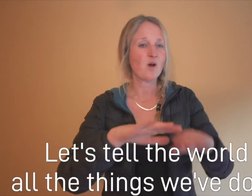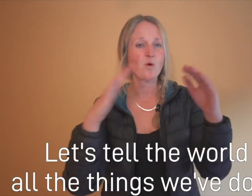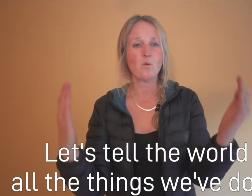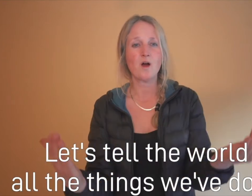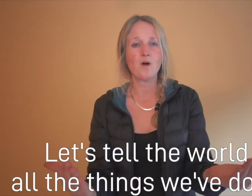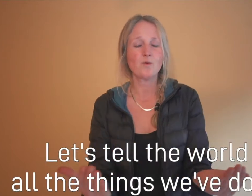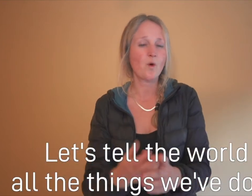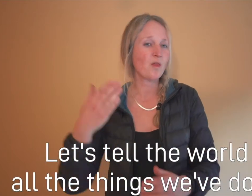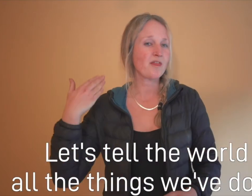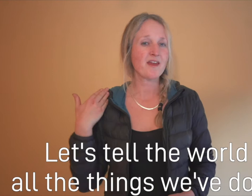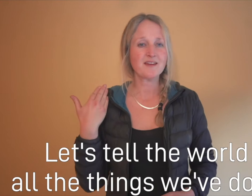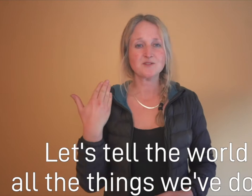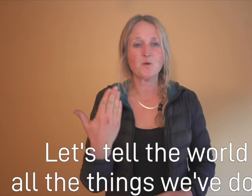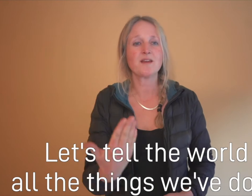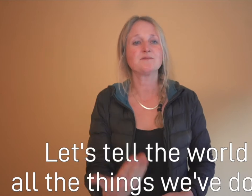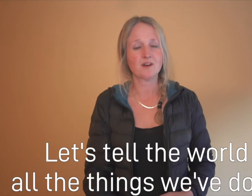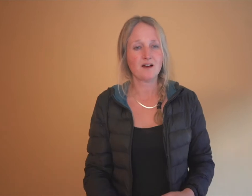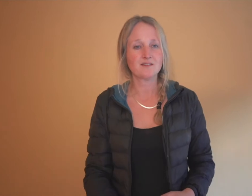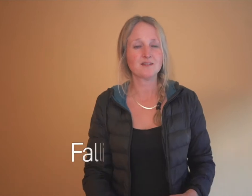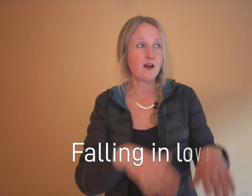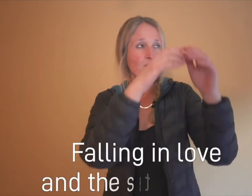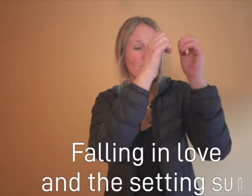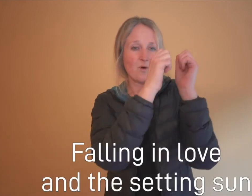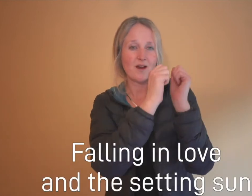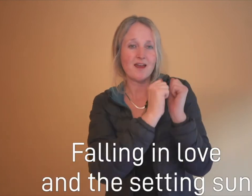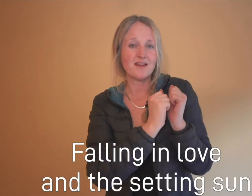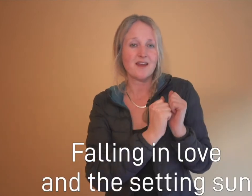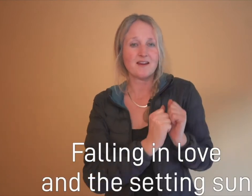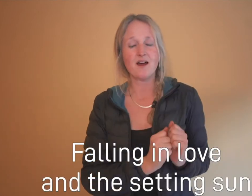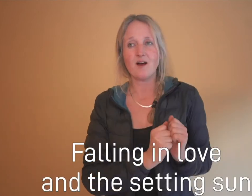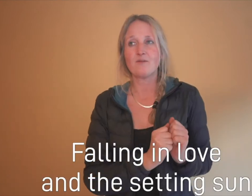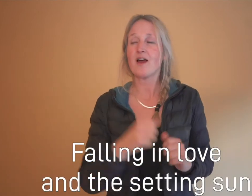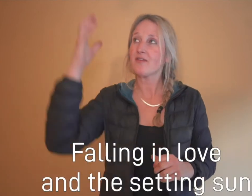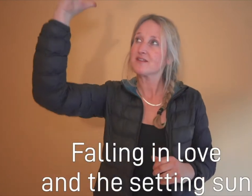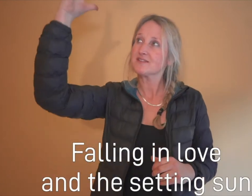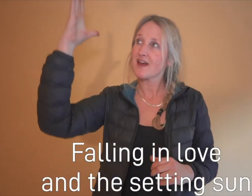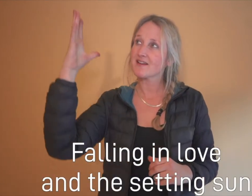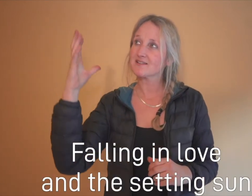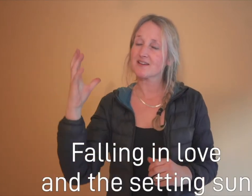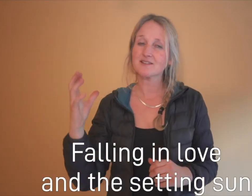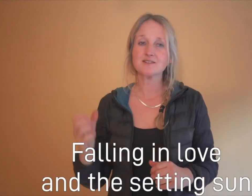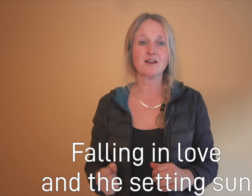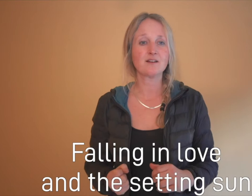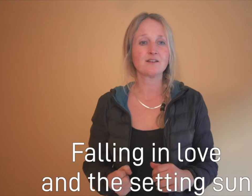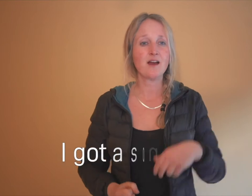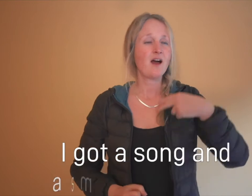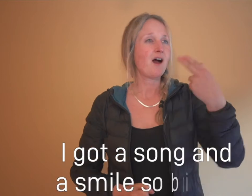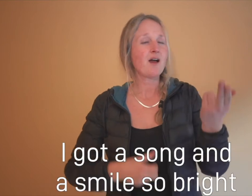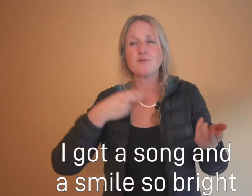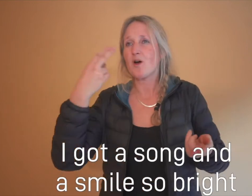Let's tell the world all the things we've done. Falling in love and the setting